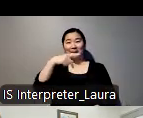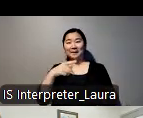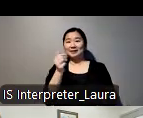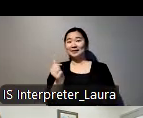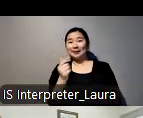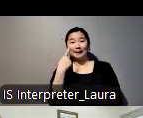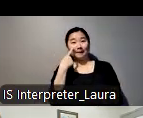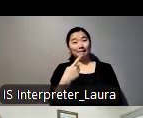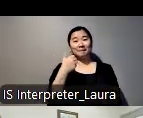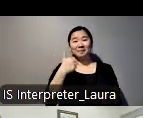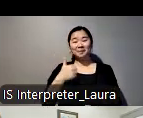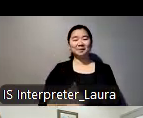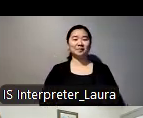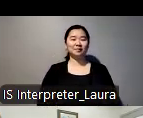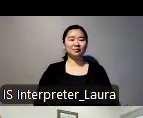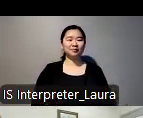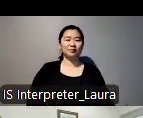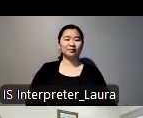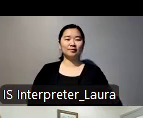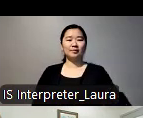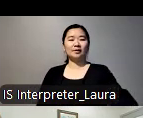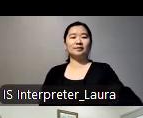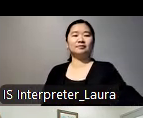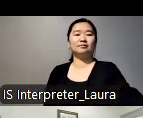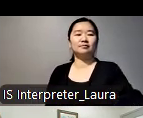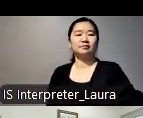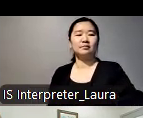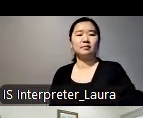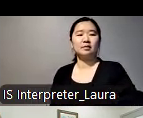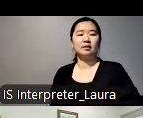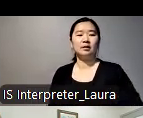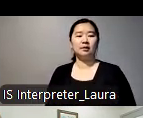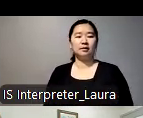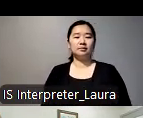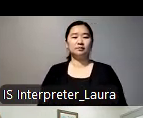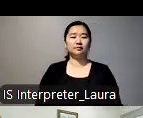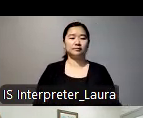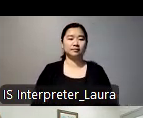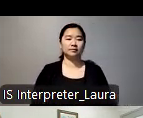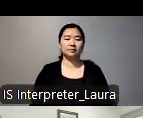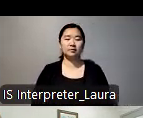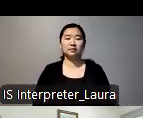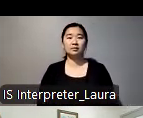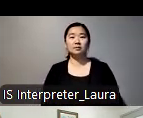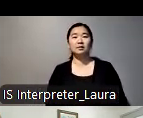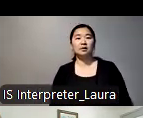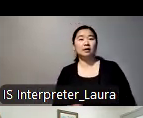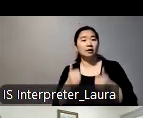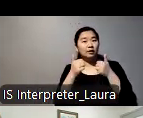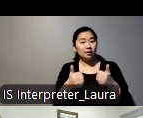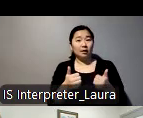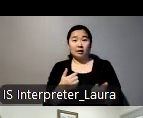Actually, I am a board member of World Network of Users and Survivors of